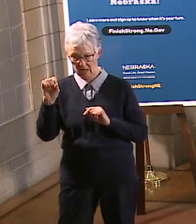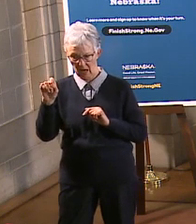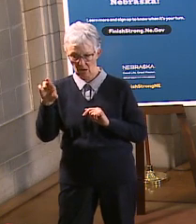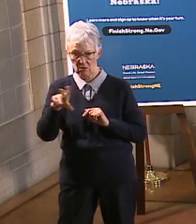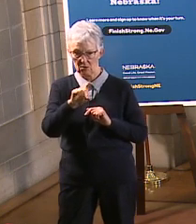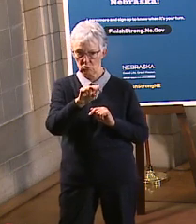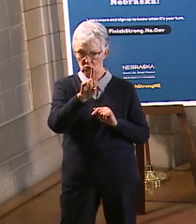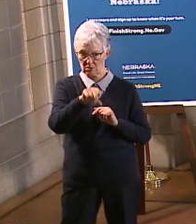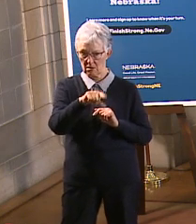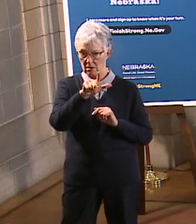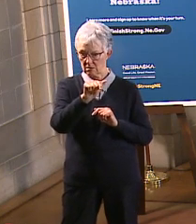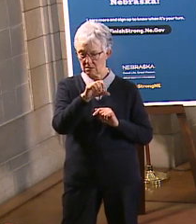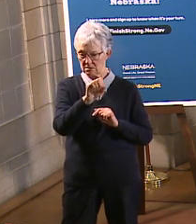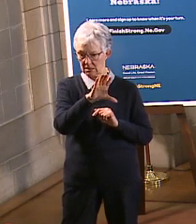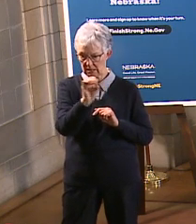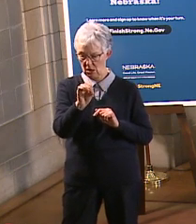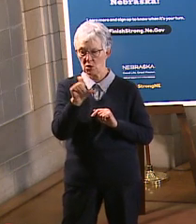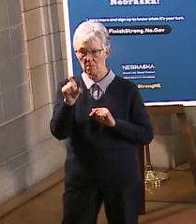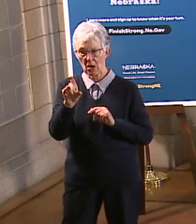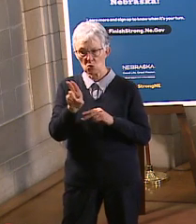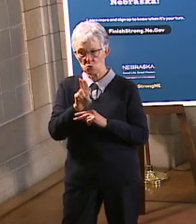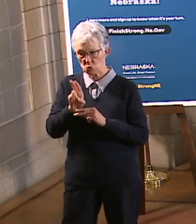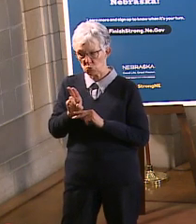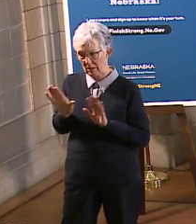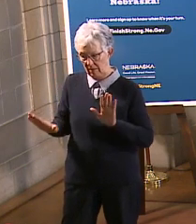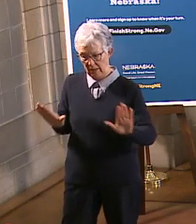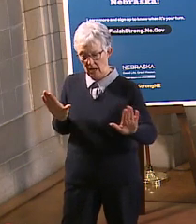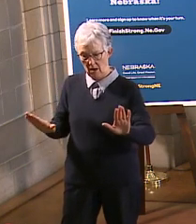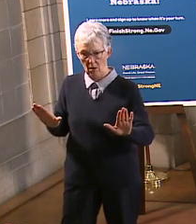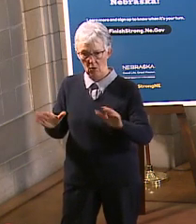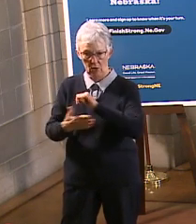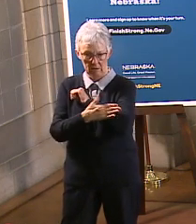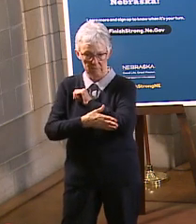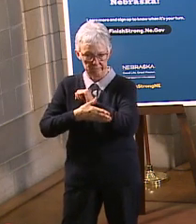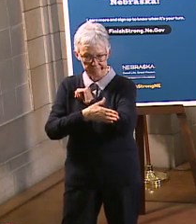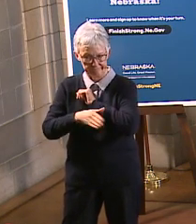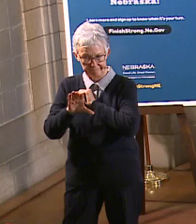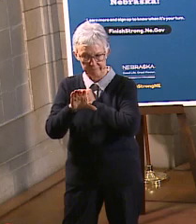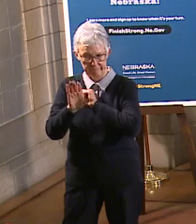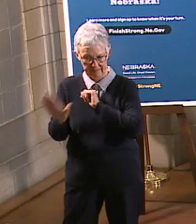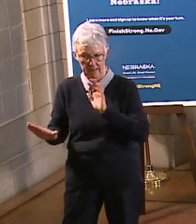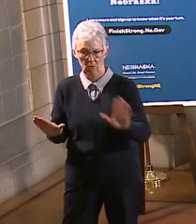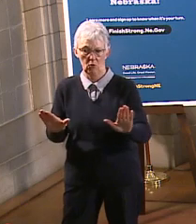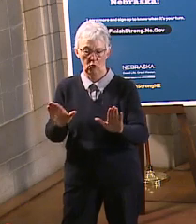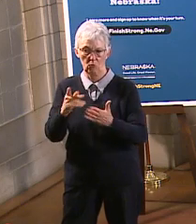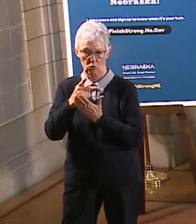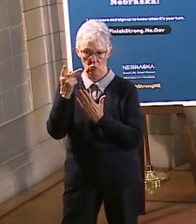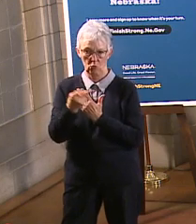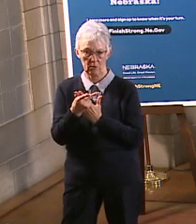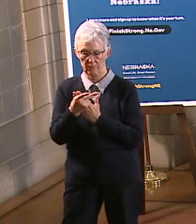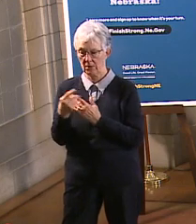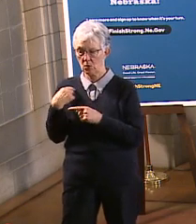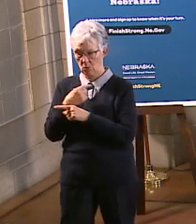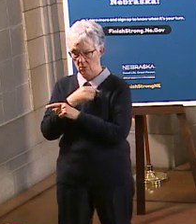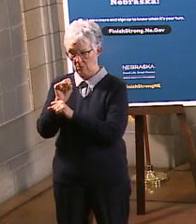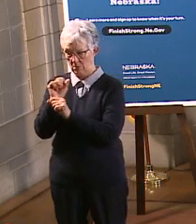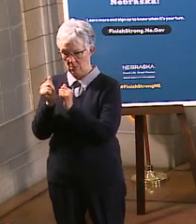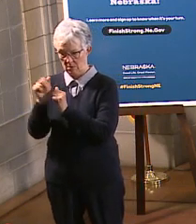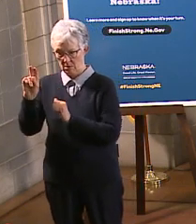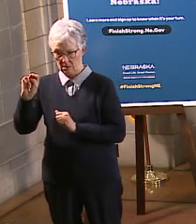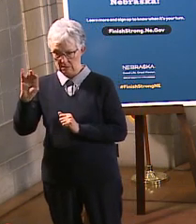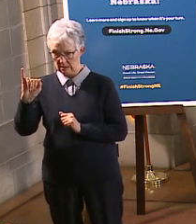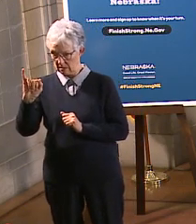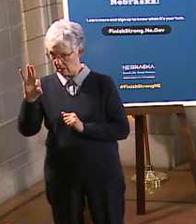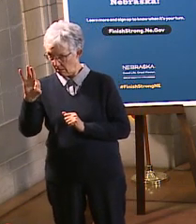to use that entity's program. We set NIFA, we worked with NIFA to be able to set this program